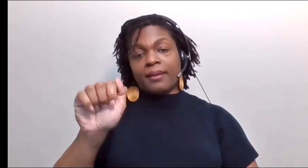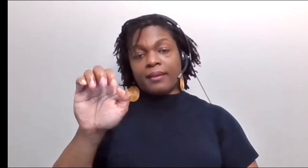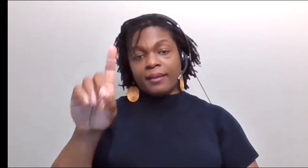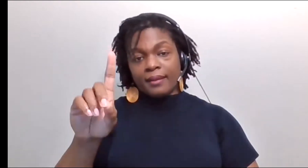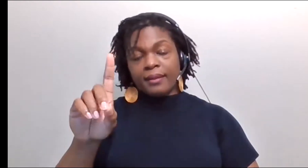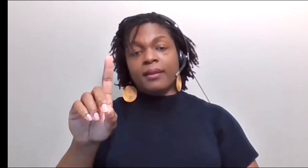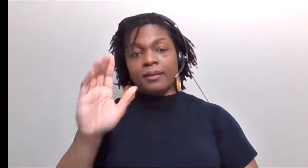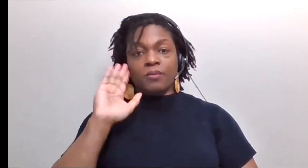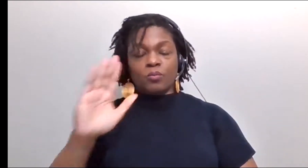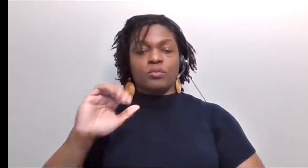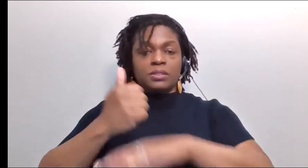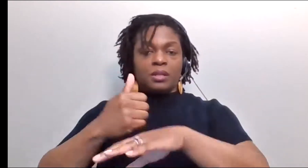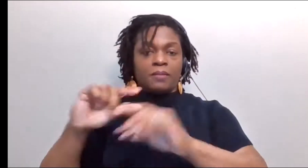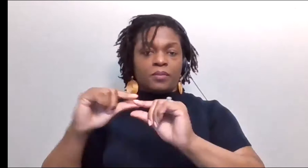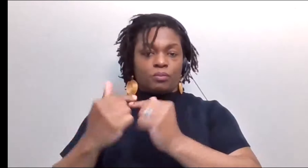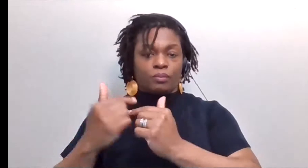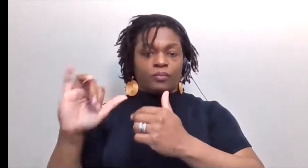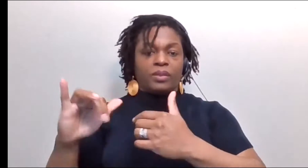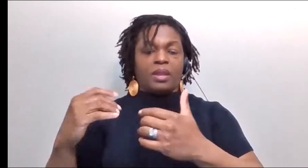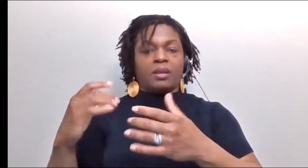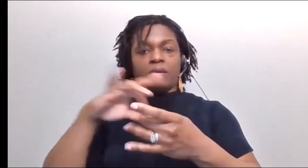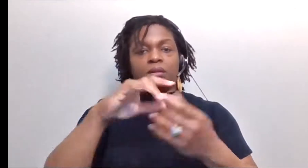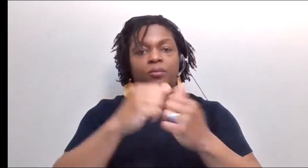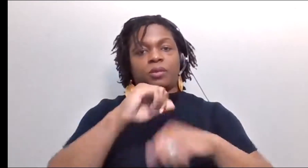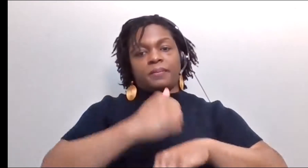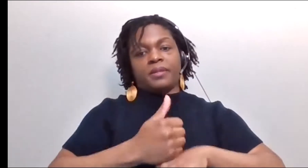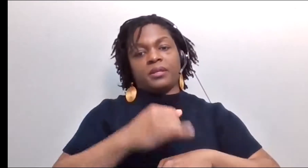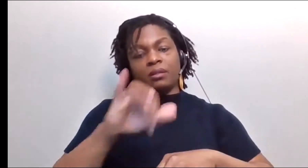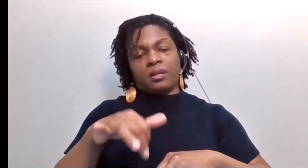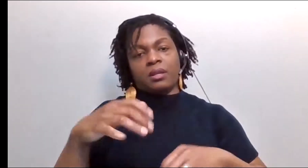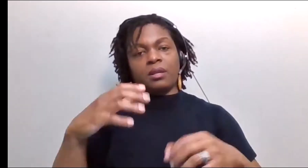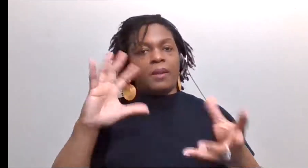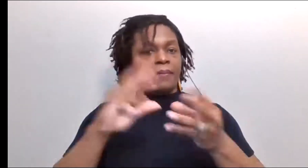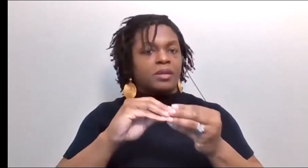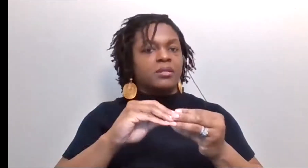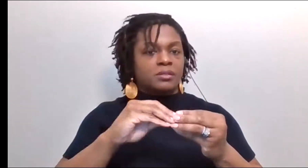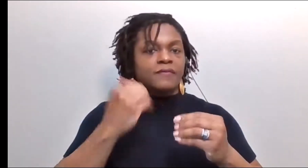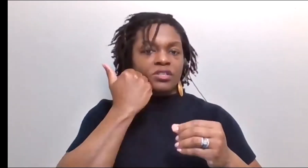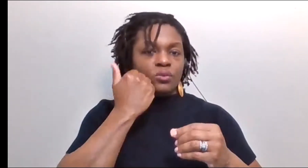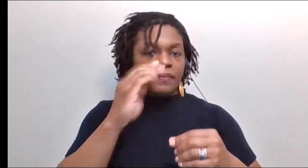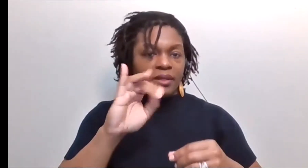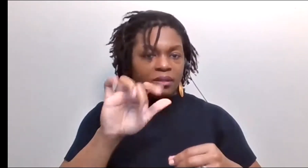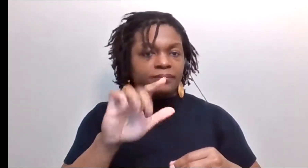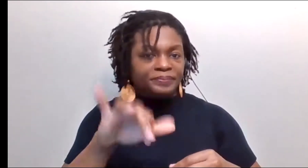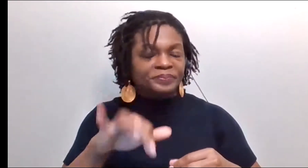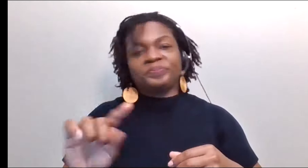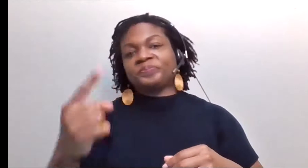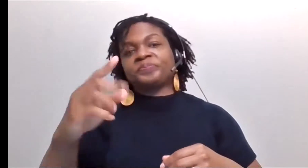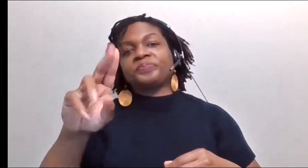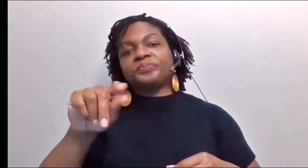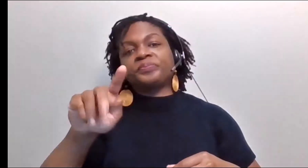around implementation relative to the comprehensive dental bill. So that's the first update regarding